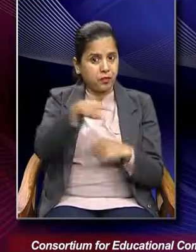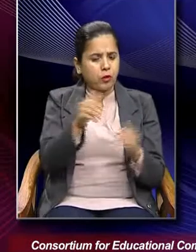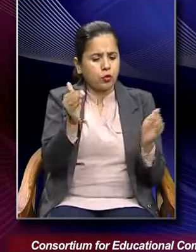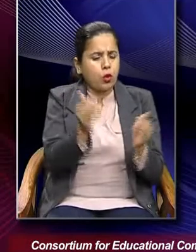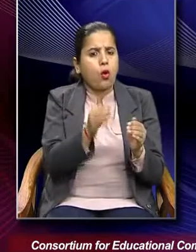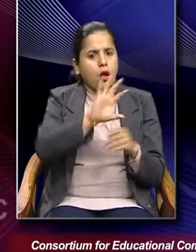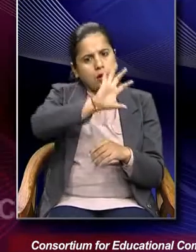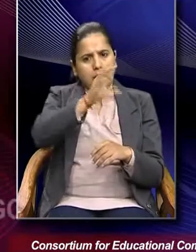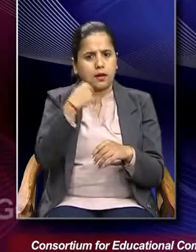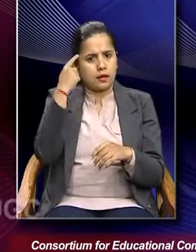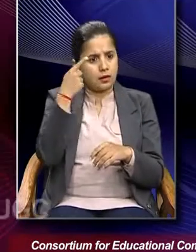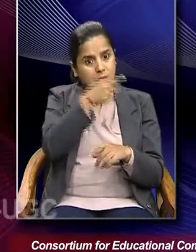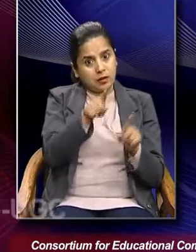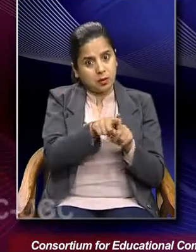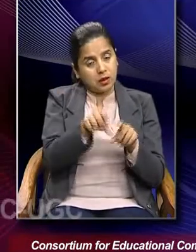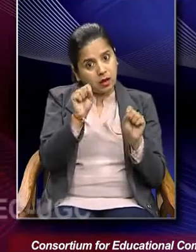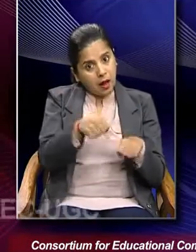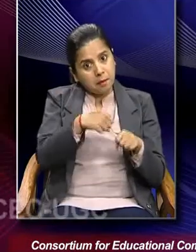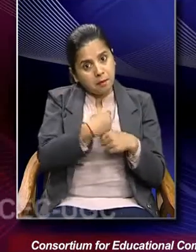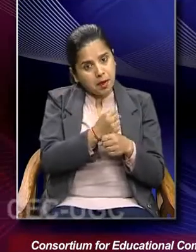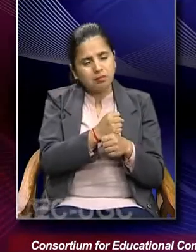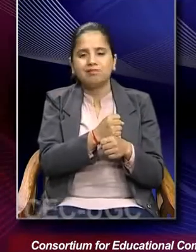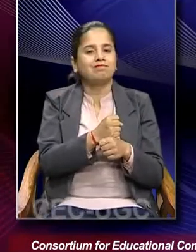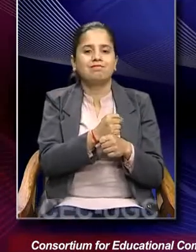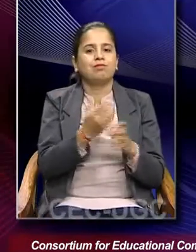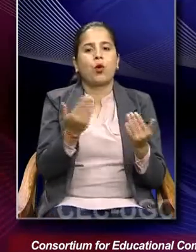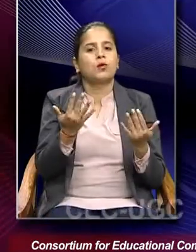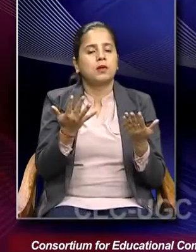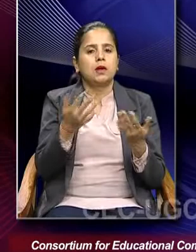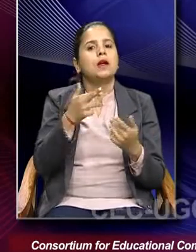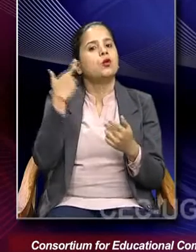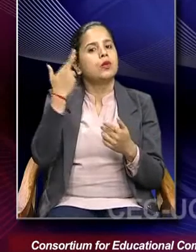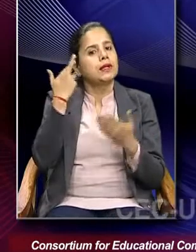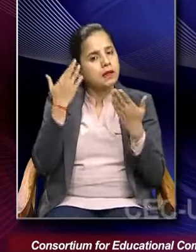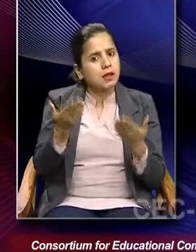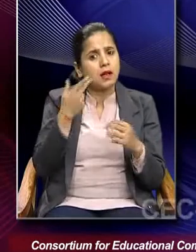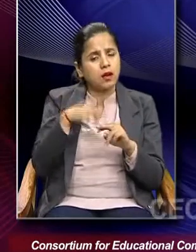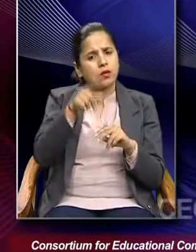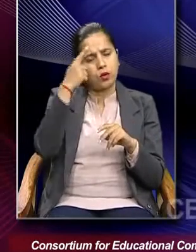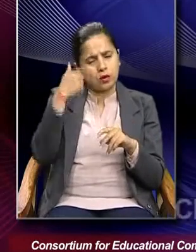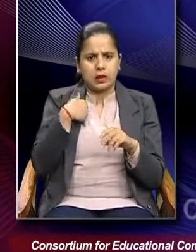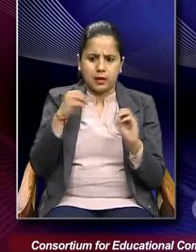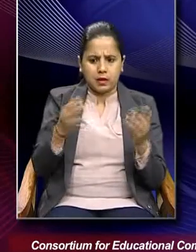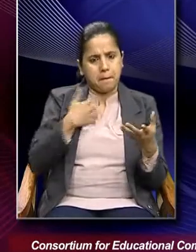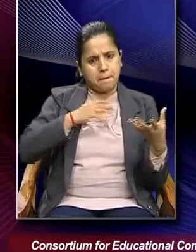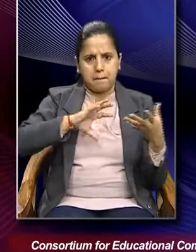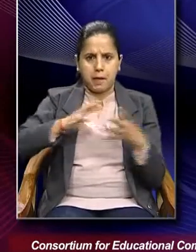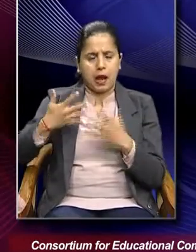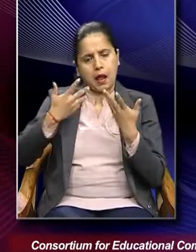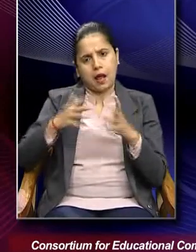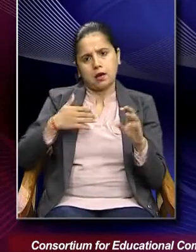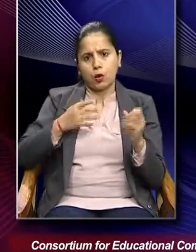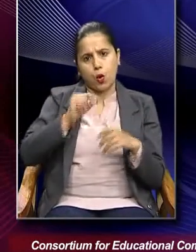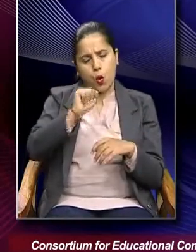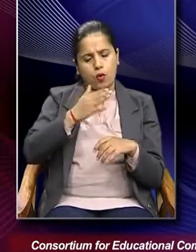country, then probably it will not be feasible. And that is the reason that even if you start manufacturing something in your